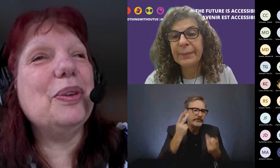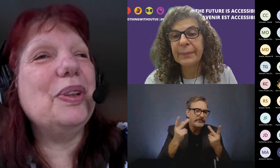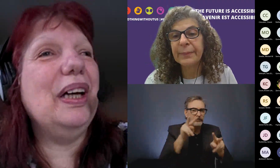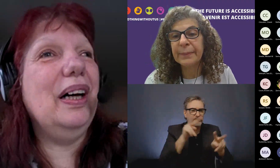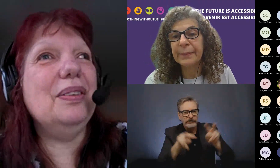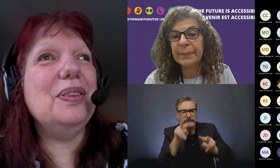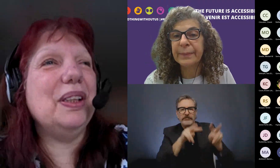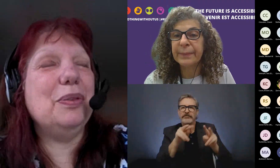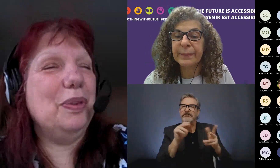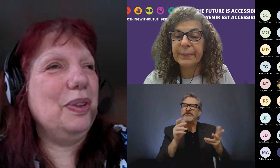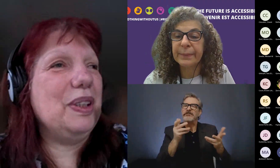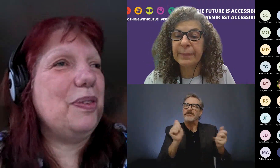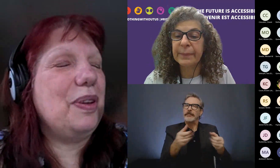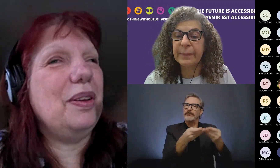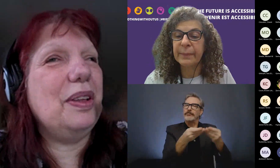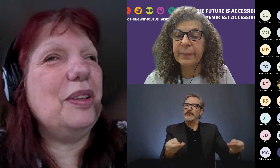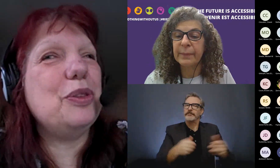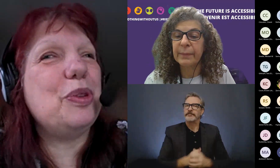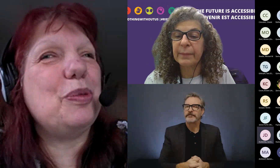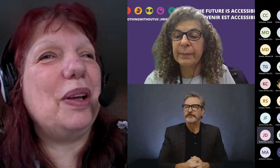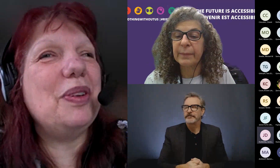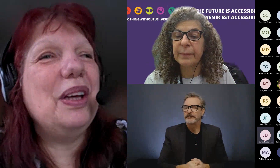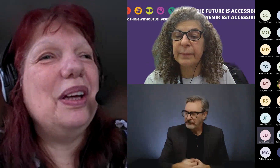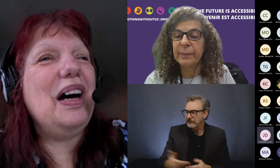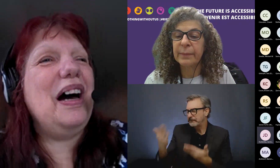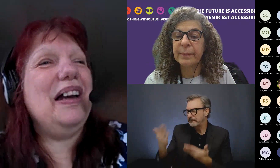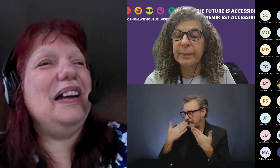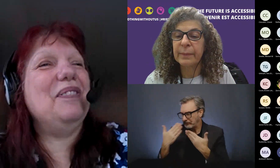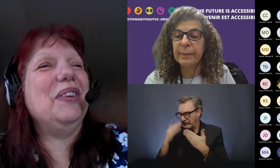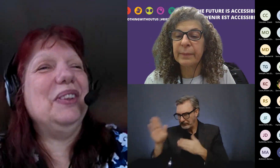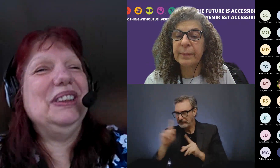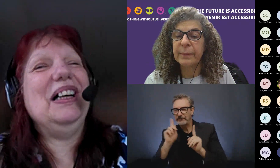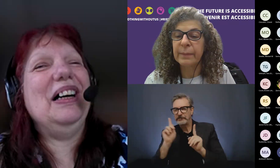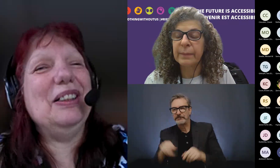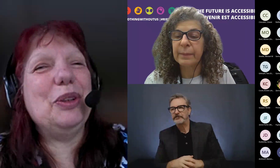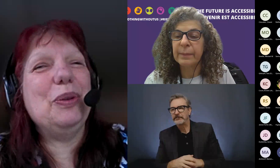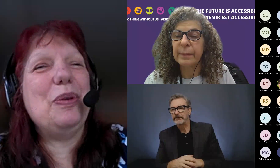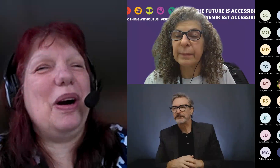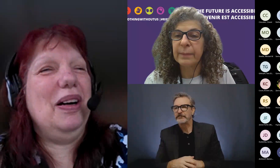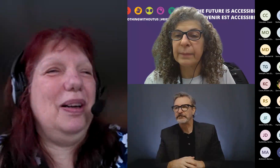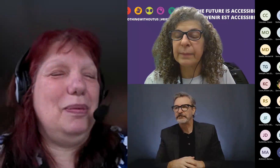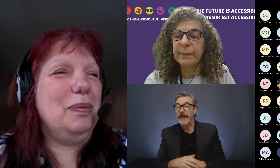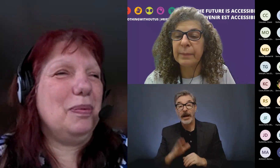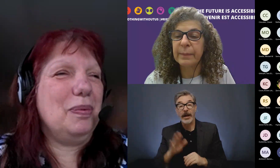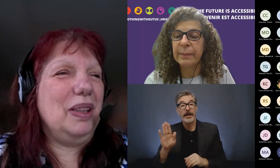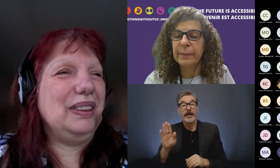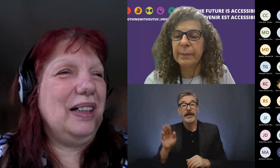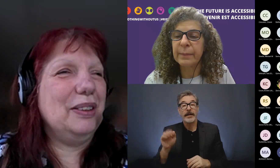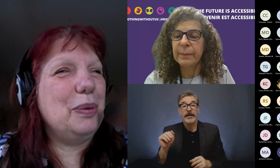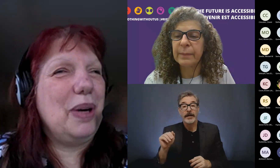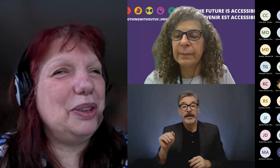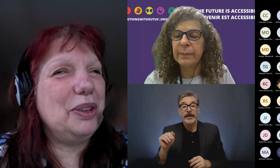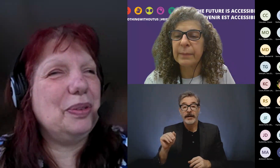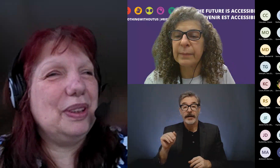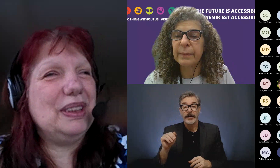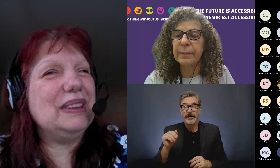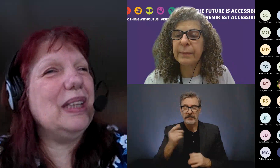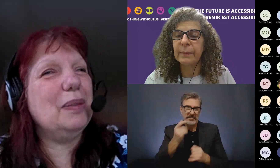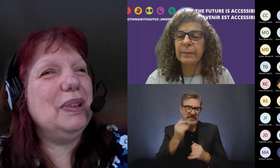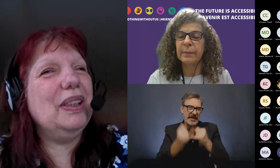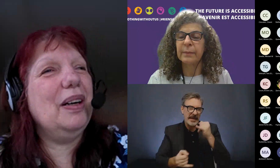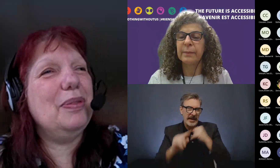Thank you. Thank you for this response. I'm going to ask you the last question